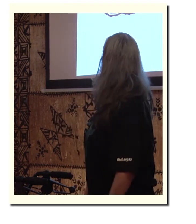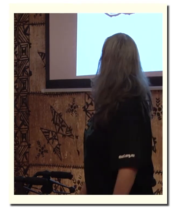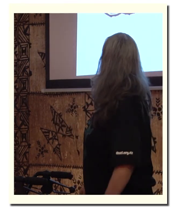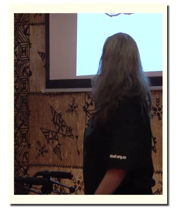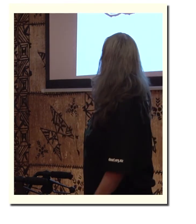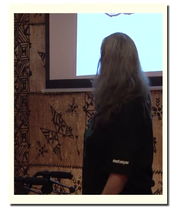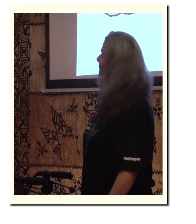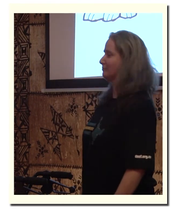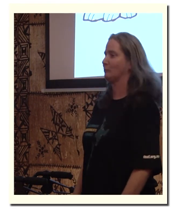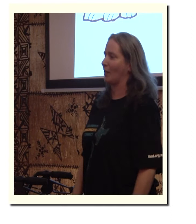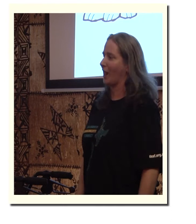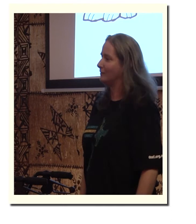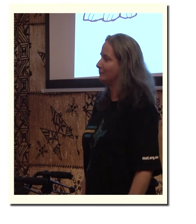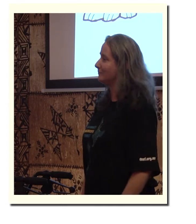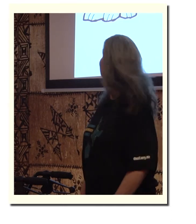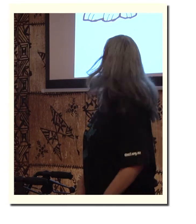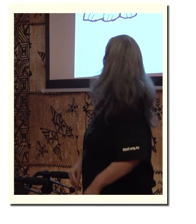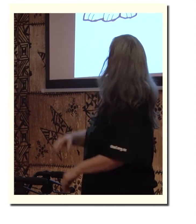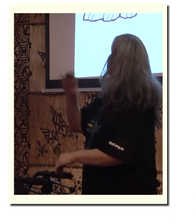Da da da da da.